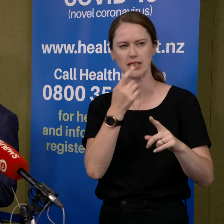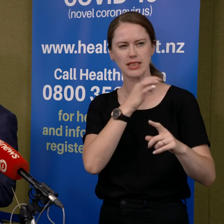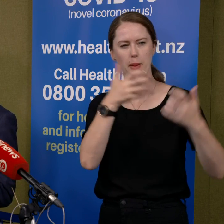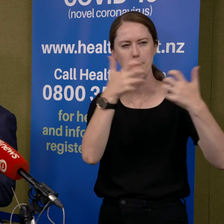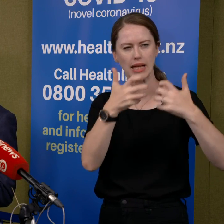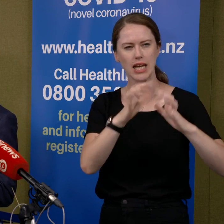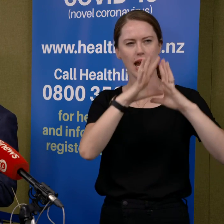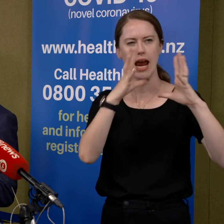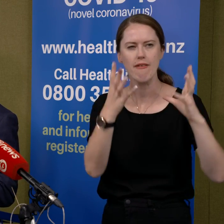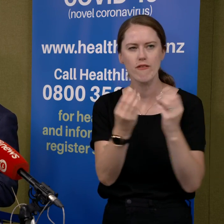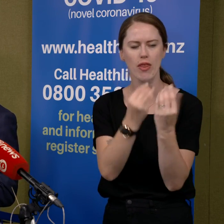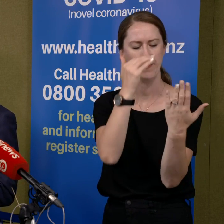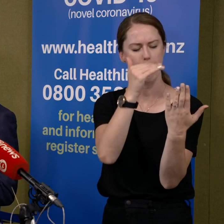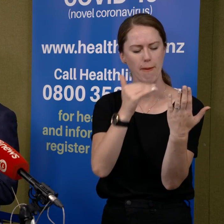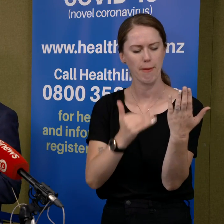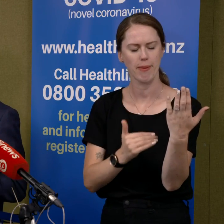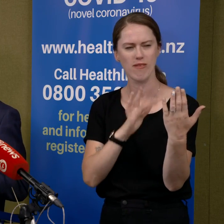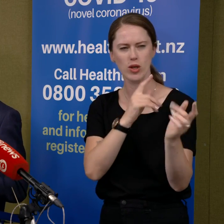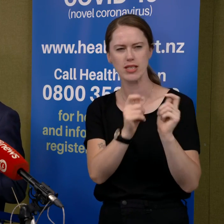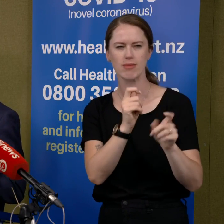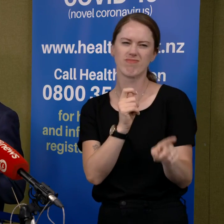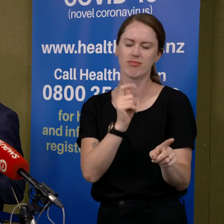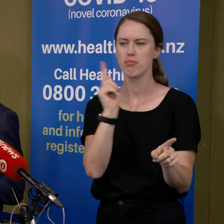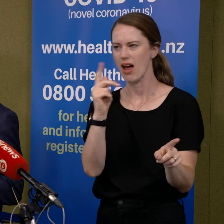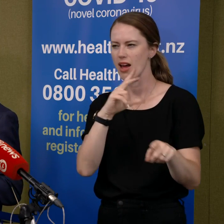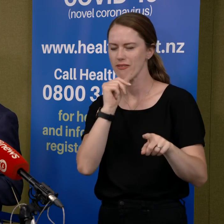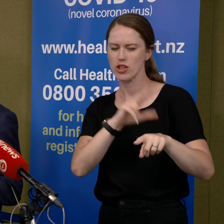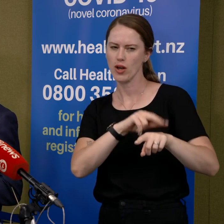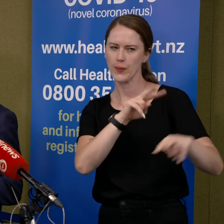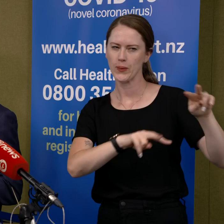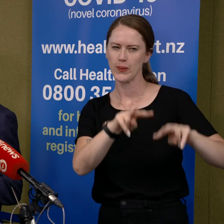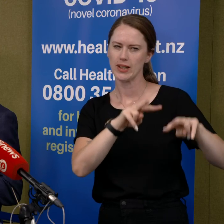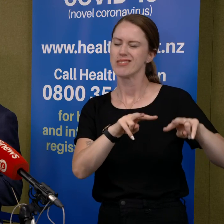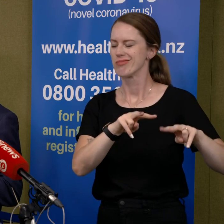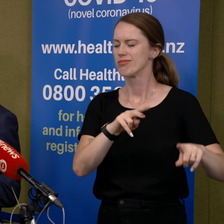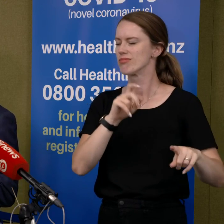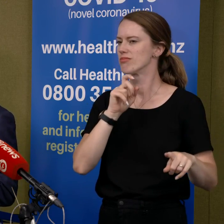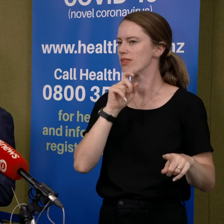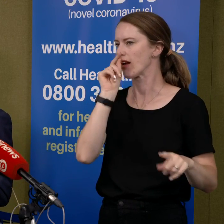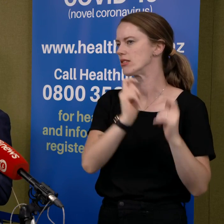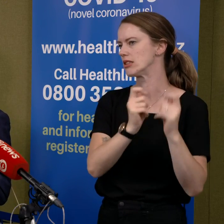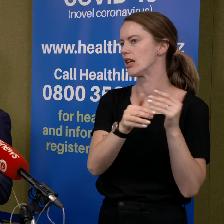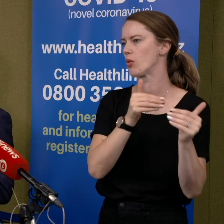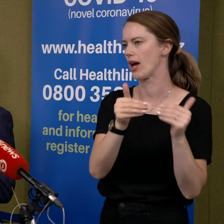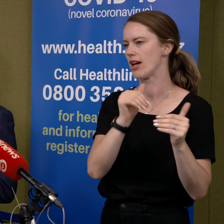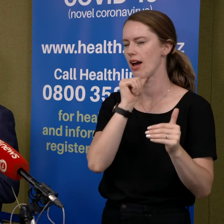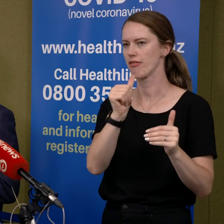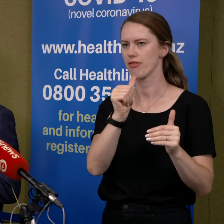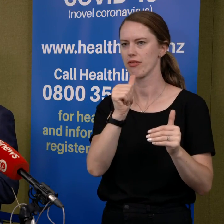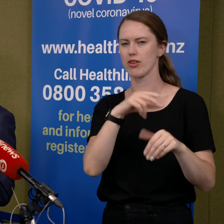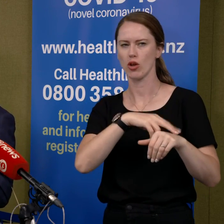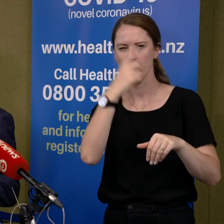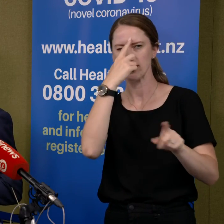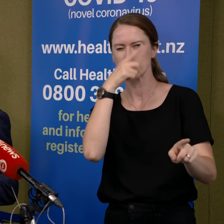the criteria exactly, that clinical judgment should always apply, and that if they have a strong suspicion, a clinician shouldn't